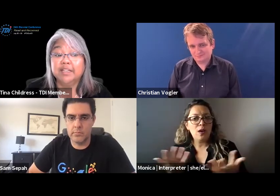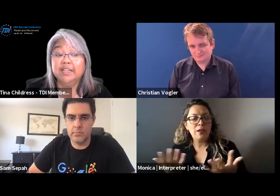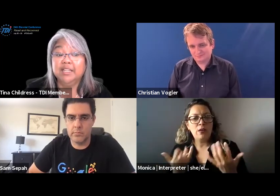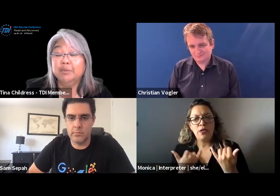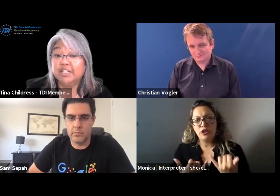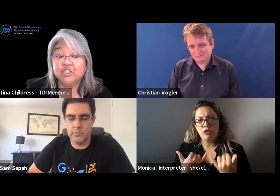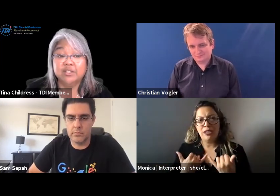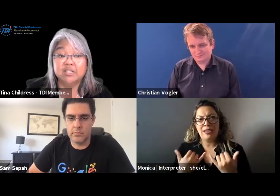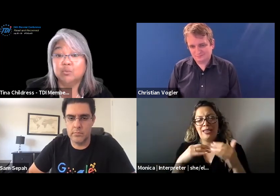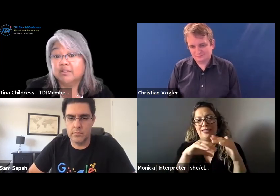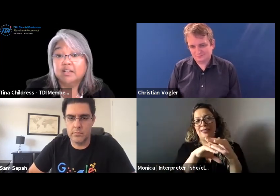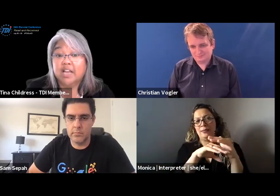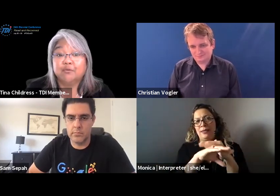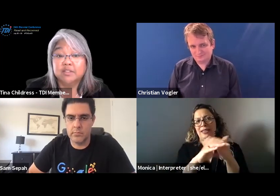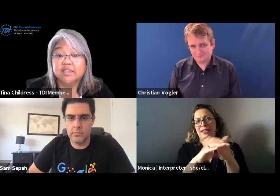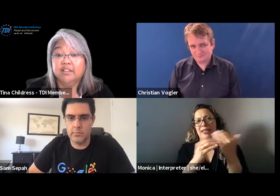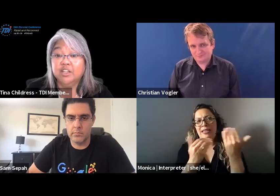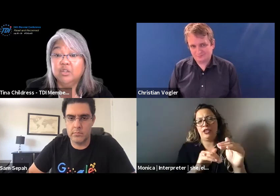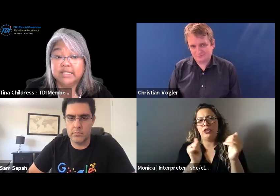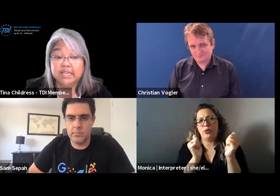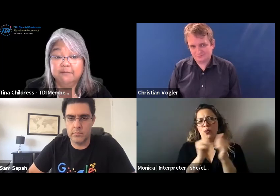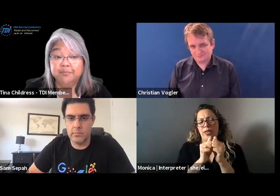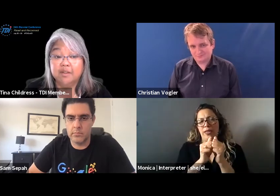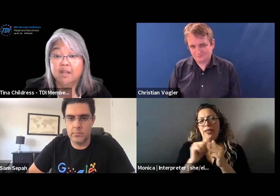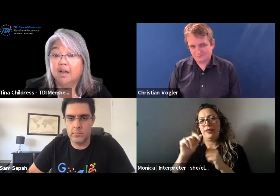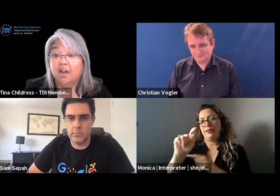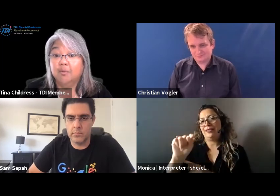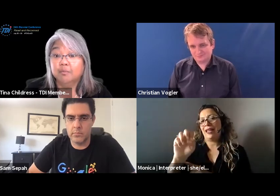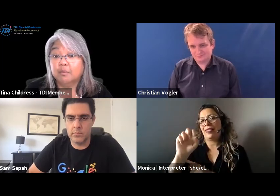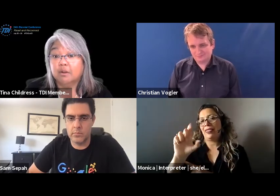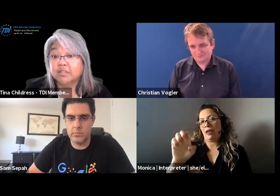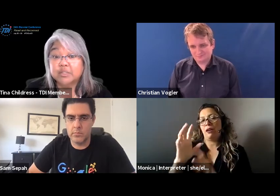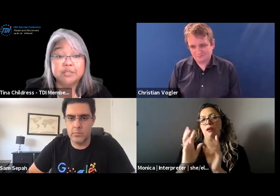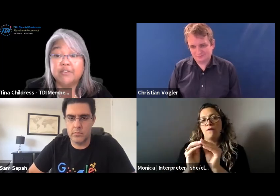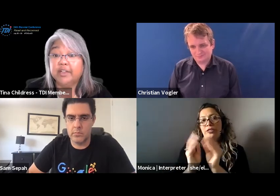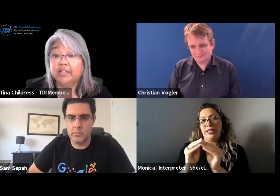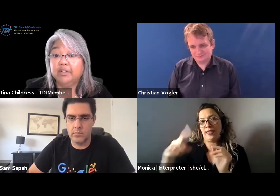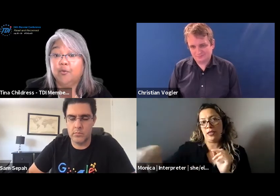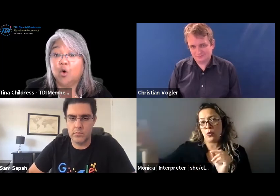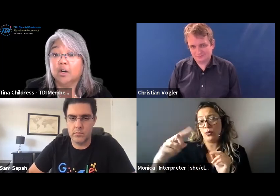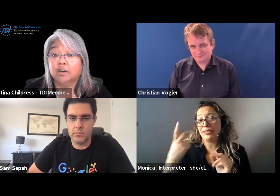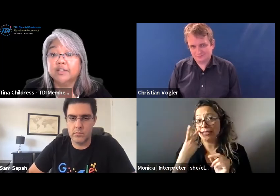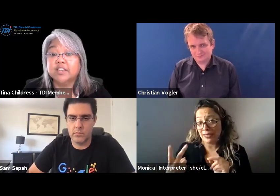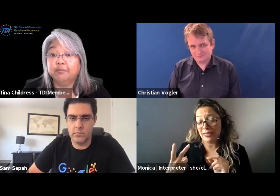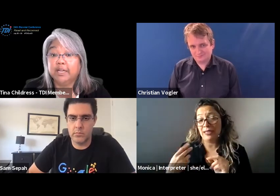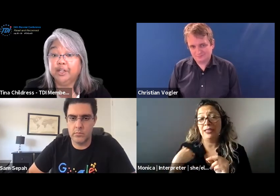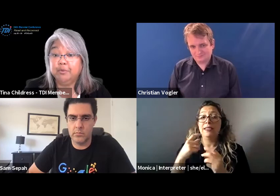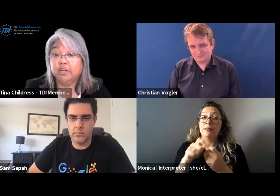accessibility limitations with teleconferencing that you see? Also specifically for the deafblind